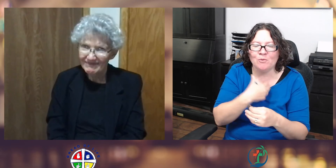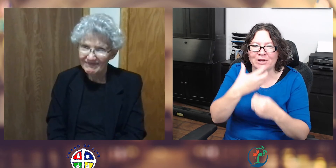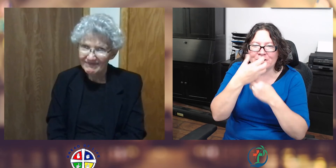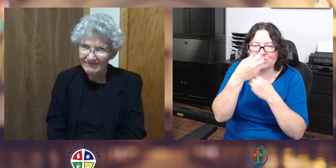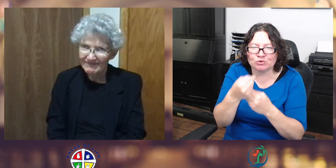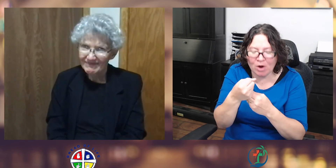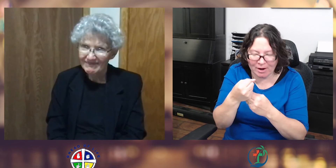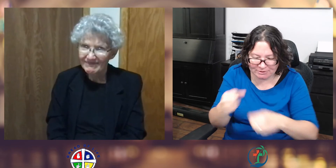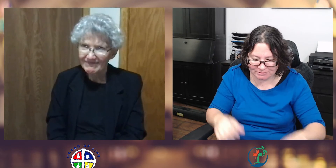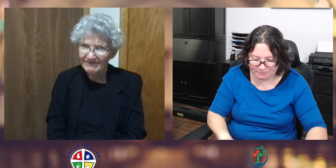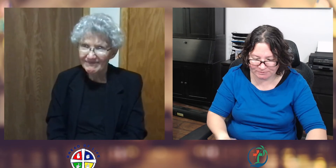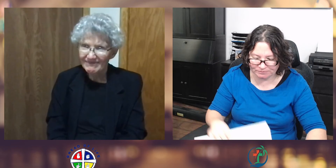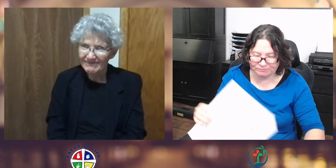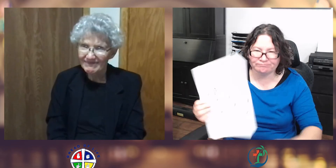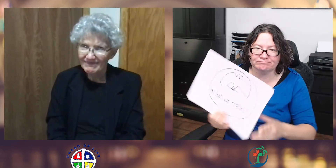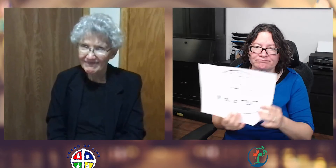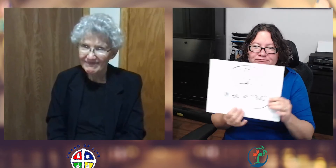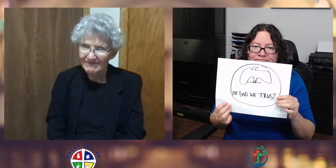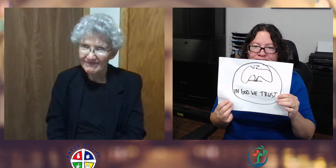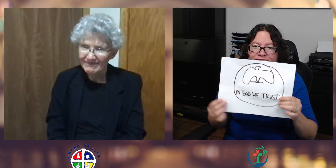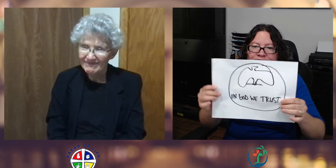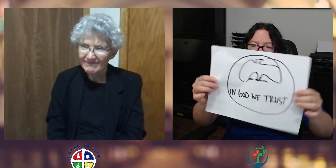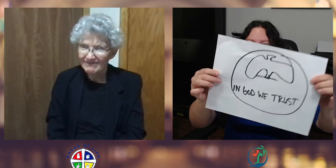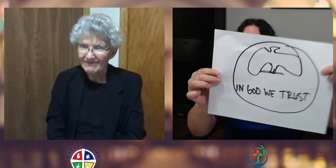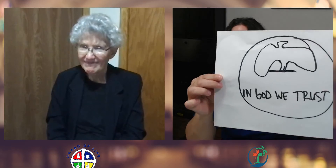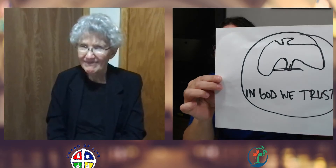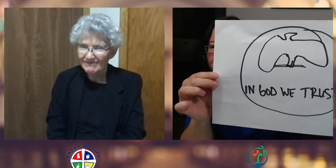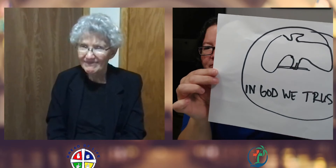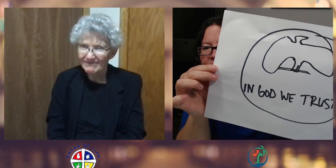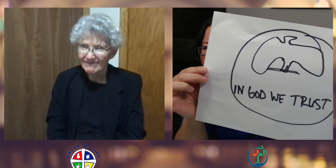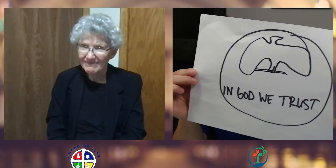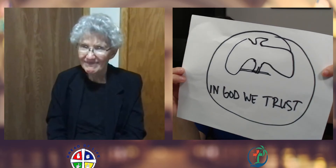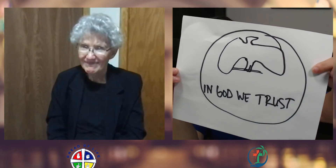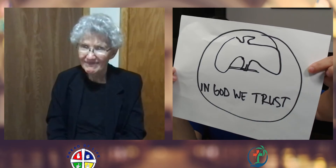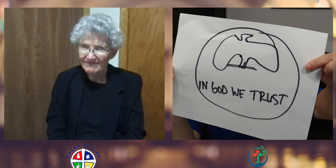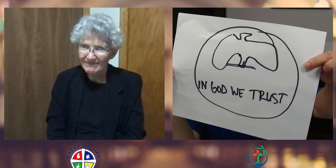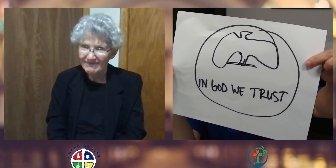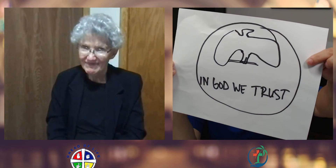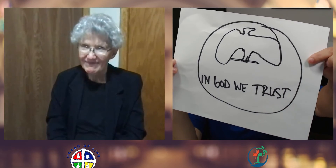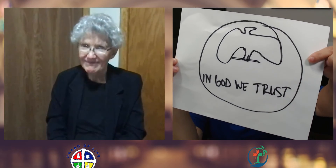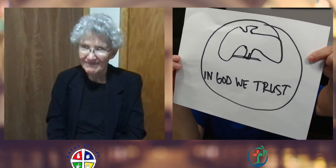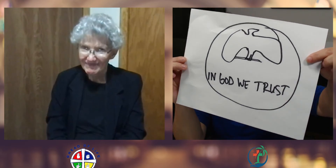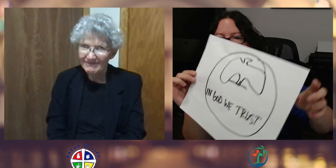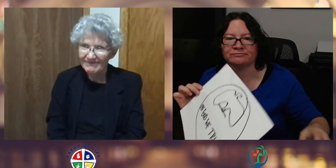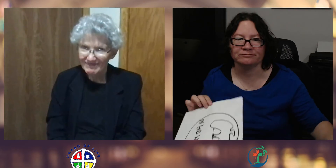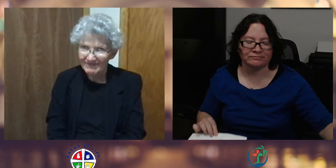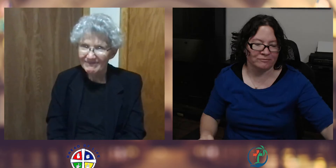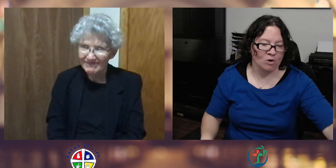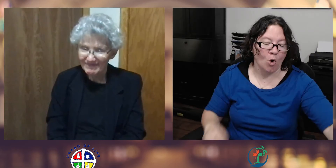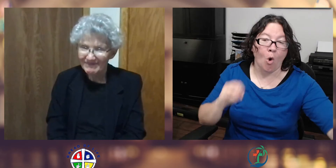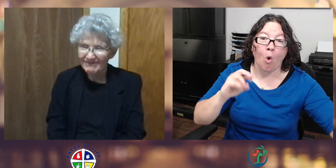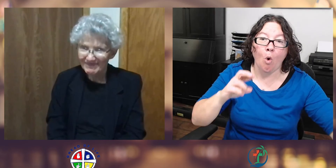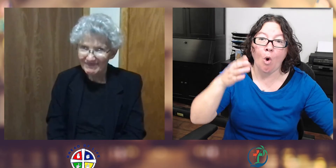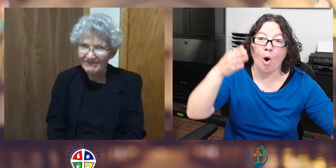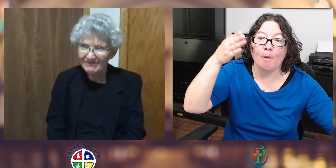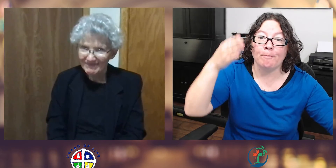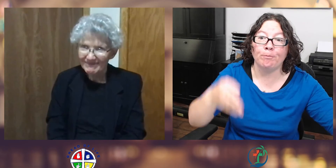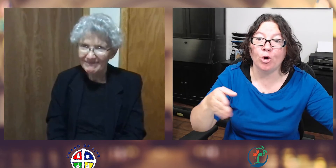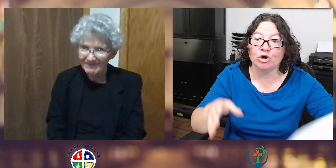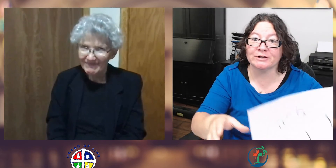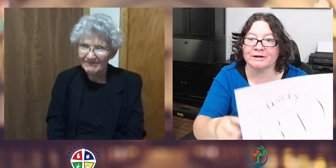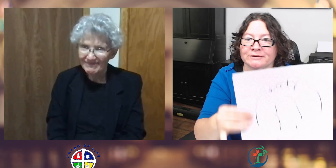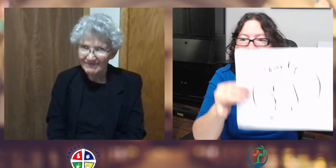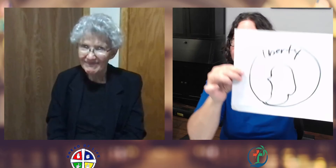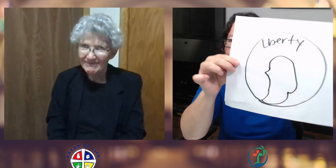You know, it's funny, I would have thought that the keeper of the shifts would have been Matthew's job, not yours. Why is that? He thinks in divisions,